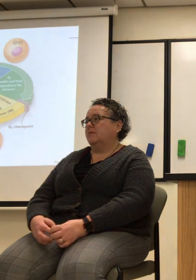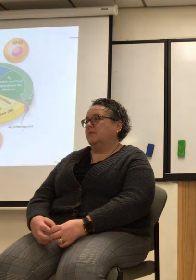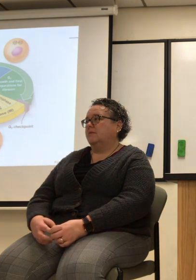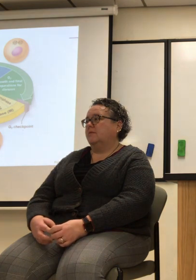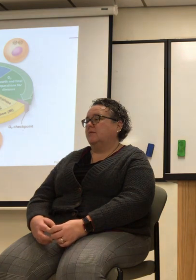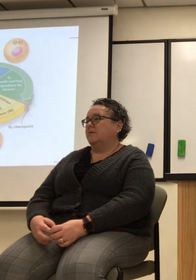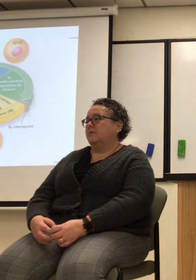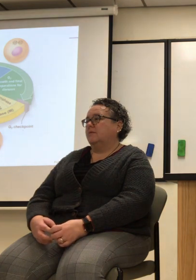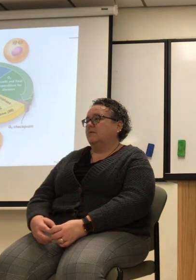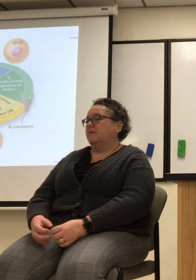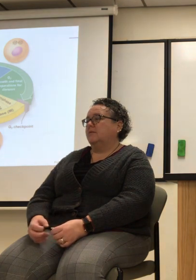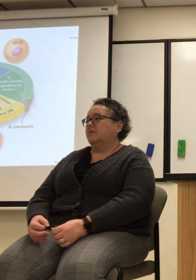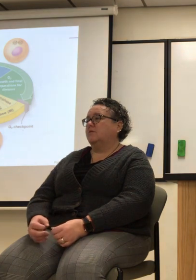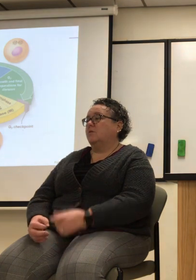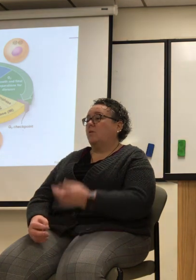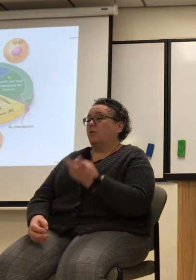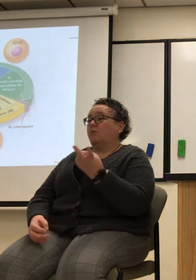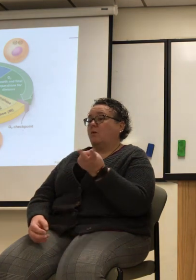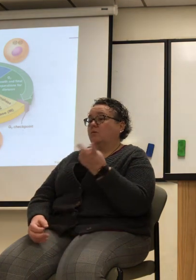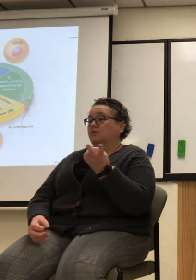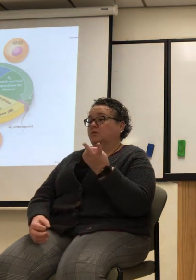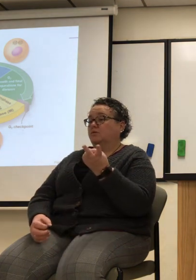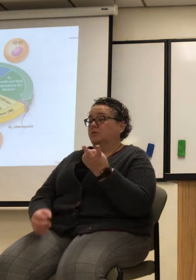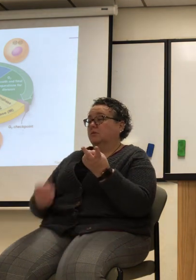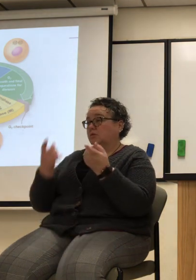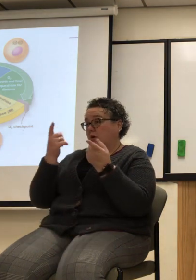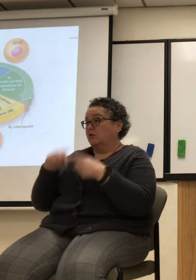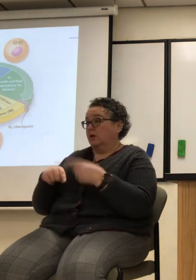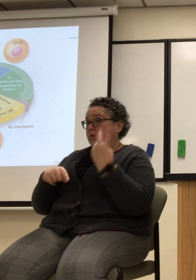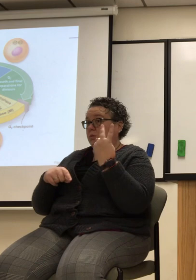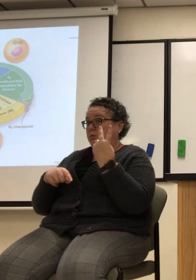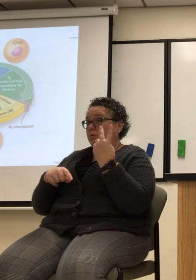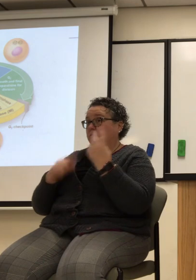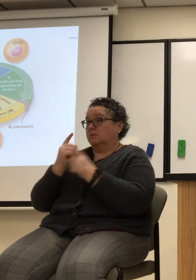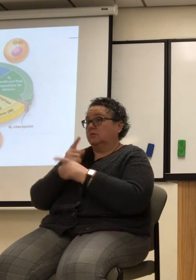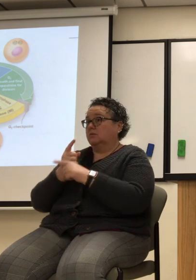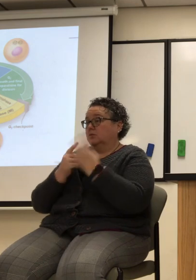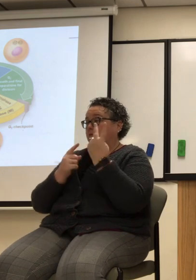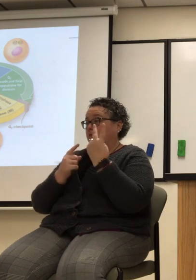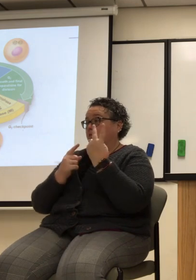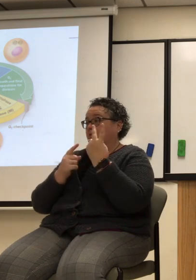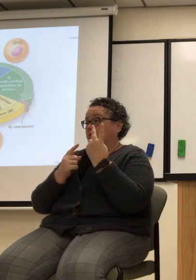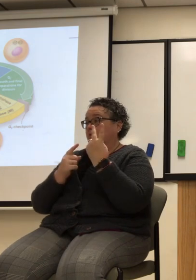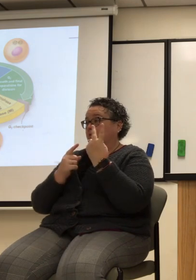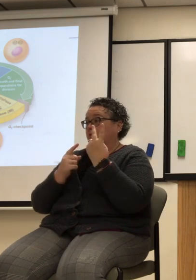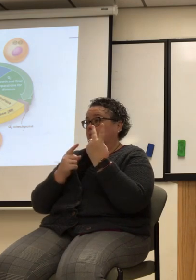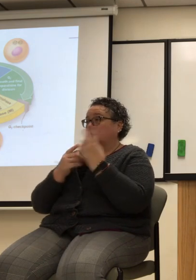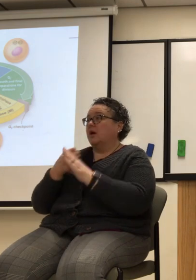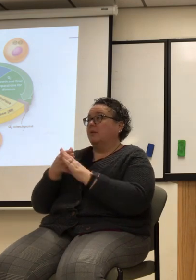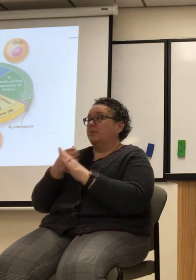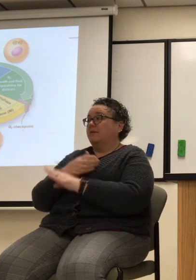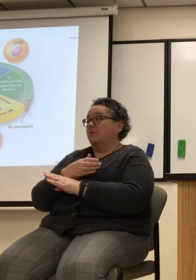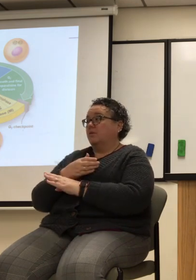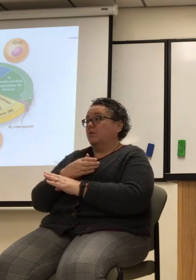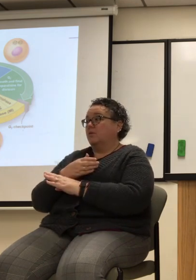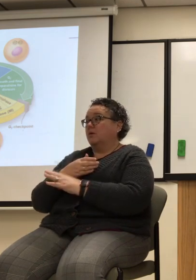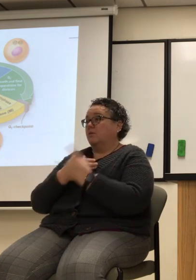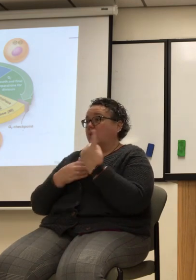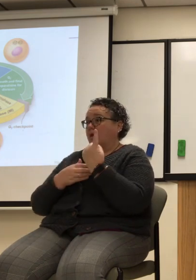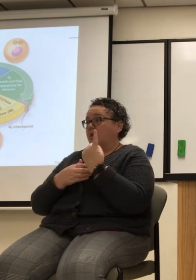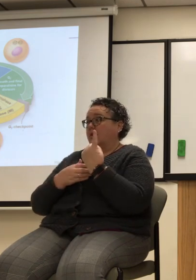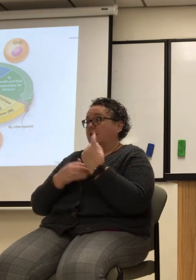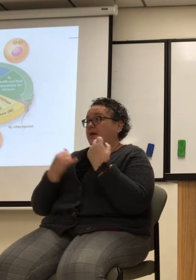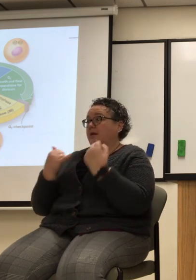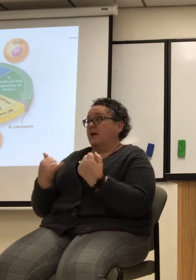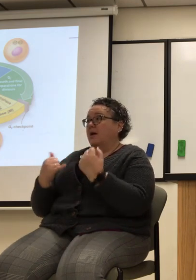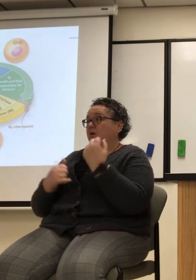So these two chromosomes, do you agree that there's two? There's two. Before there was one,